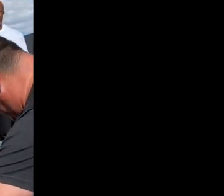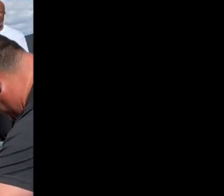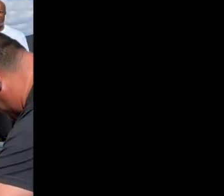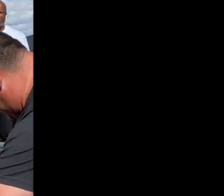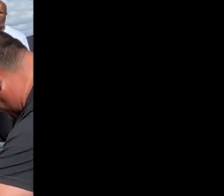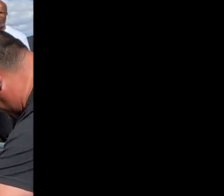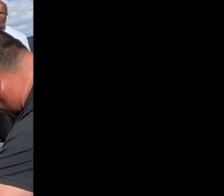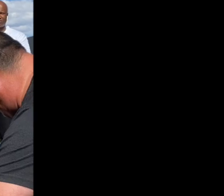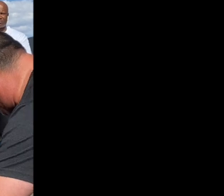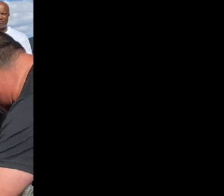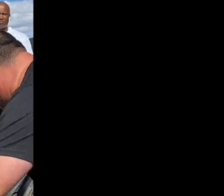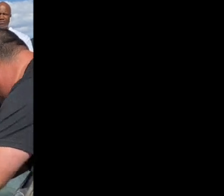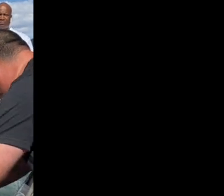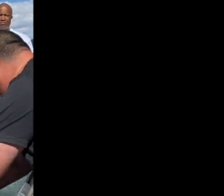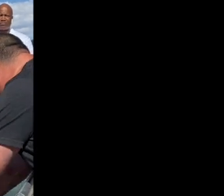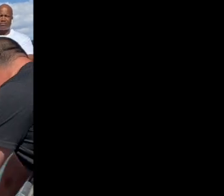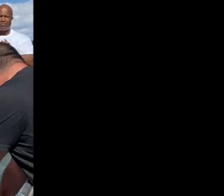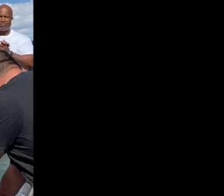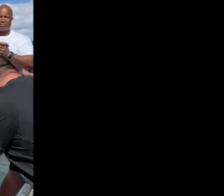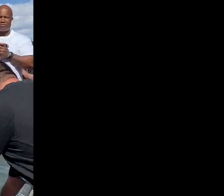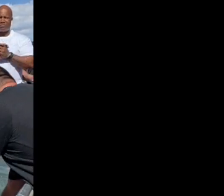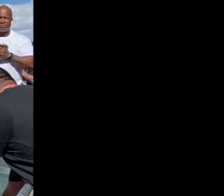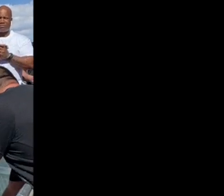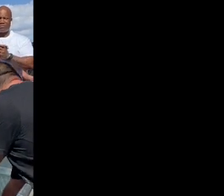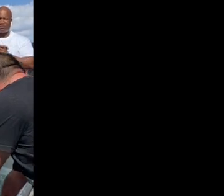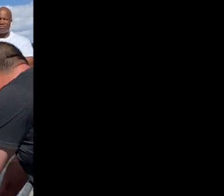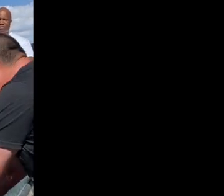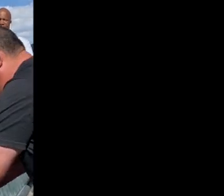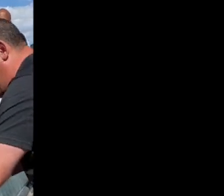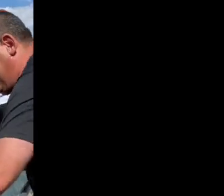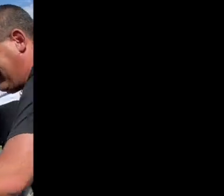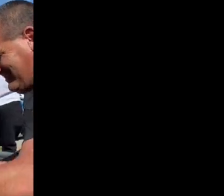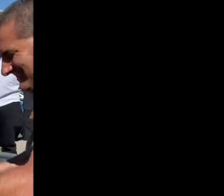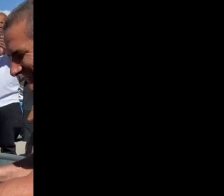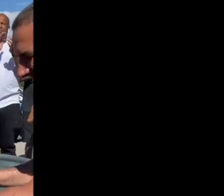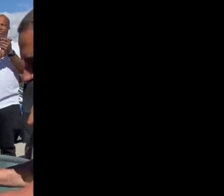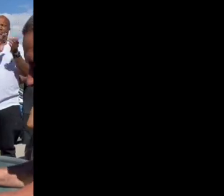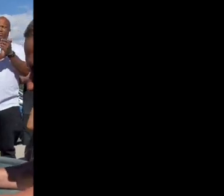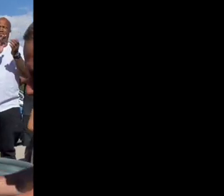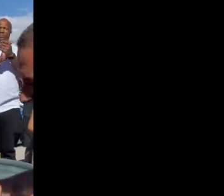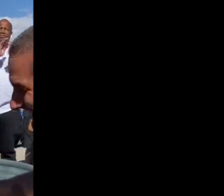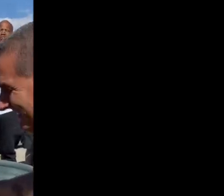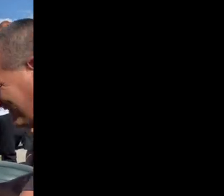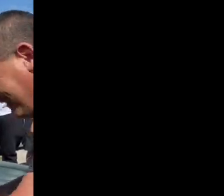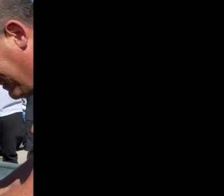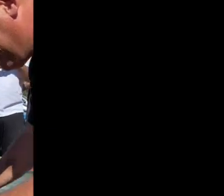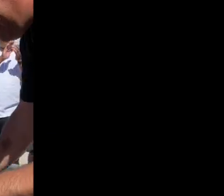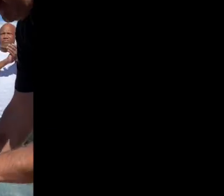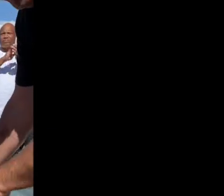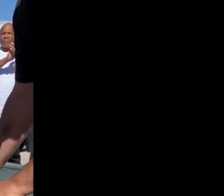Father, the Son, and Holy Spirit. Yeah! Yeah! Yeah!